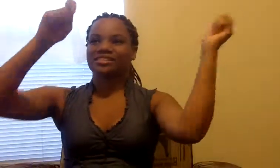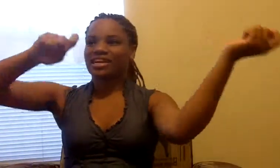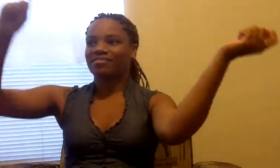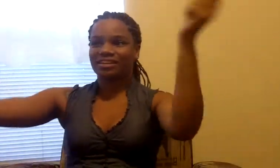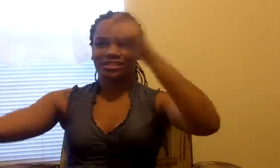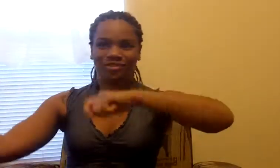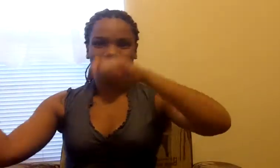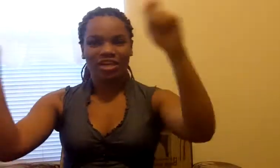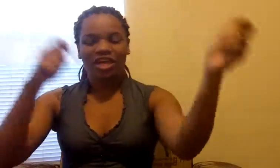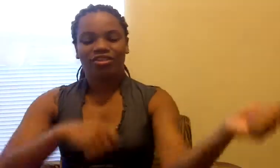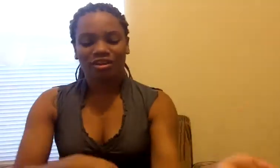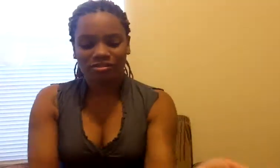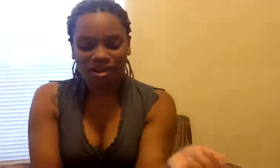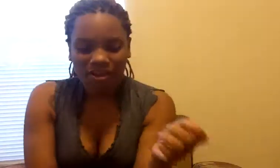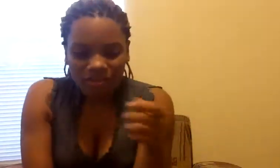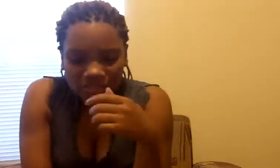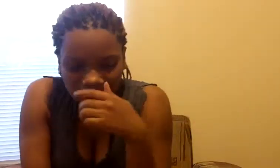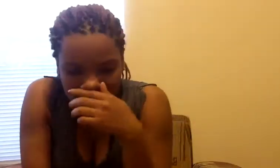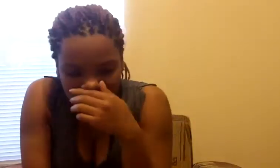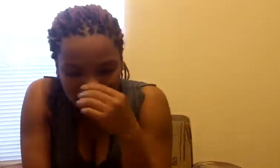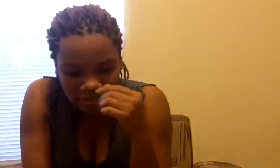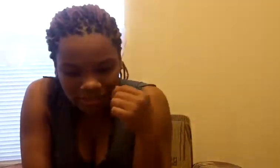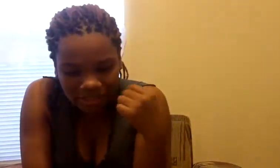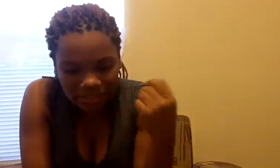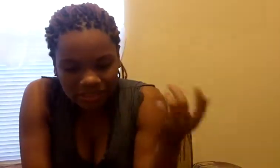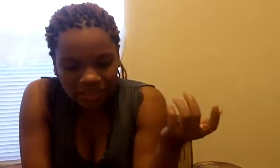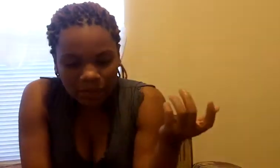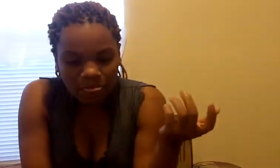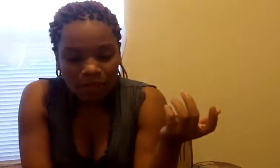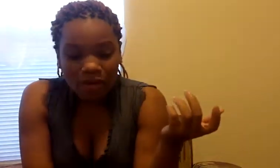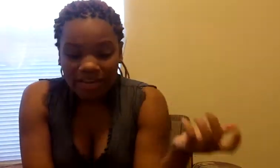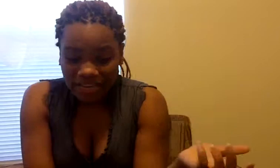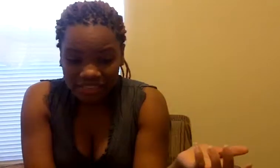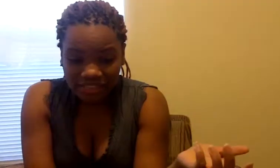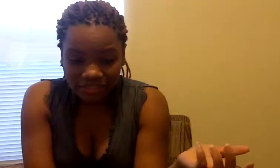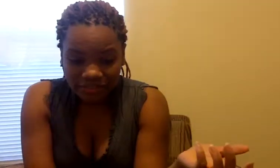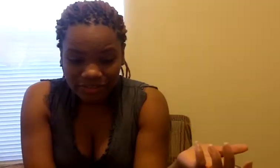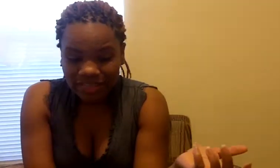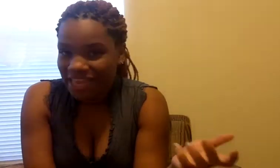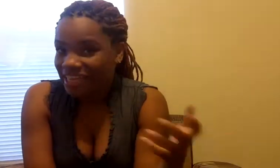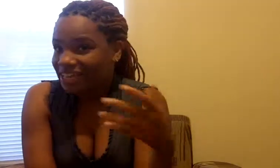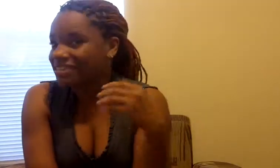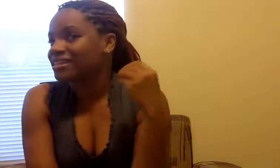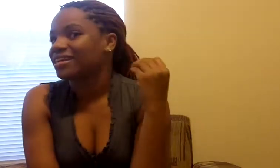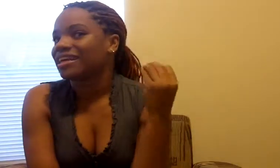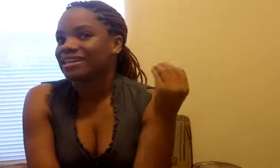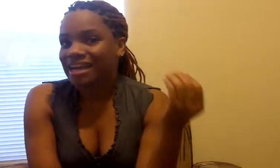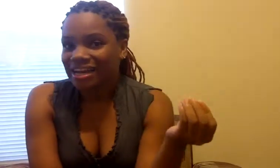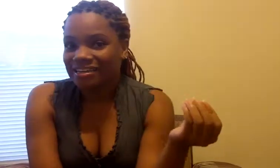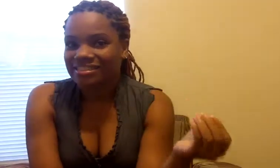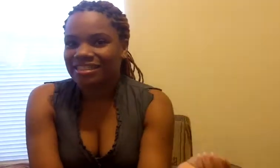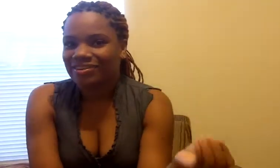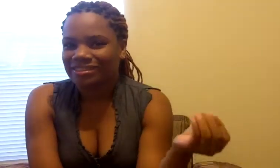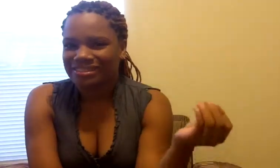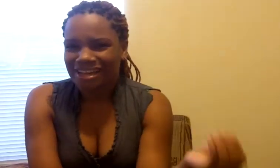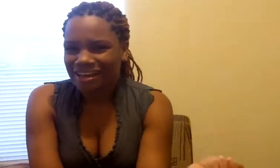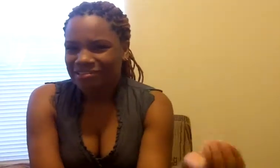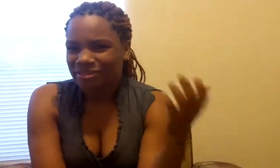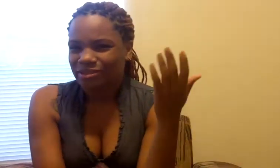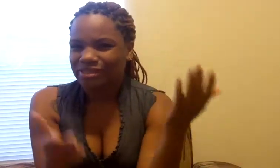to direct you. All those different types of things are hand signals, and that's not necessarily sign language. So there's